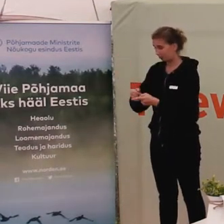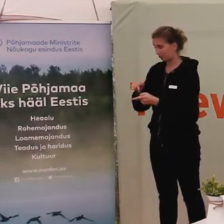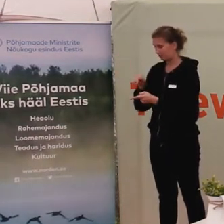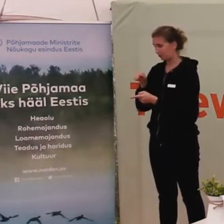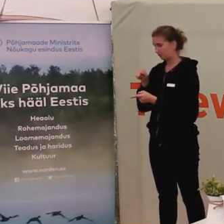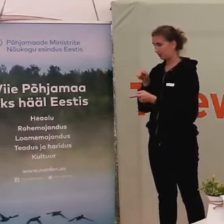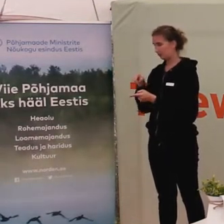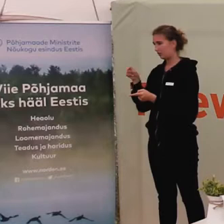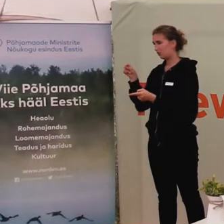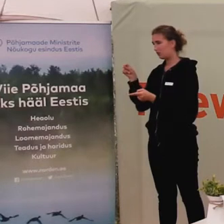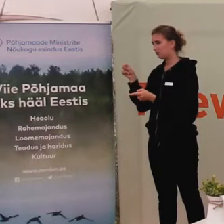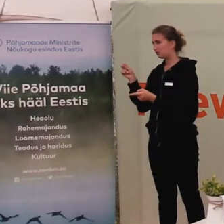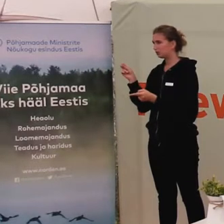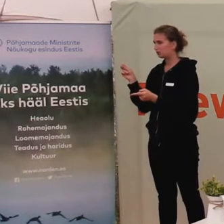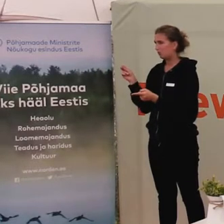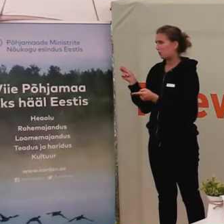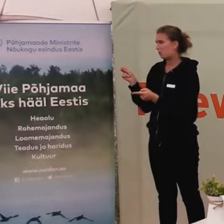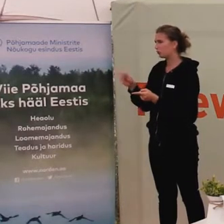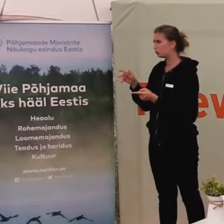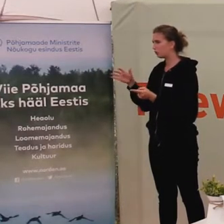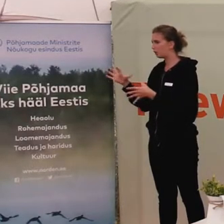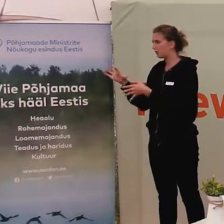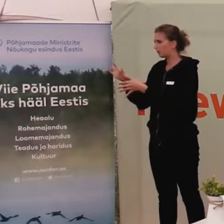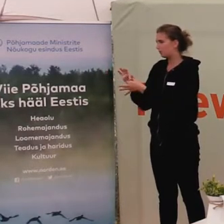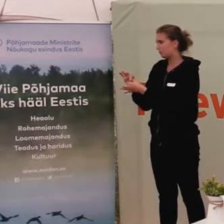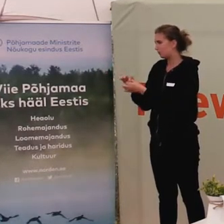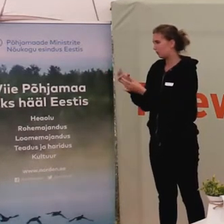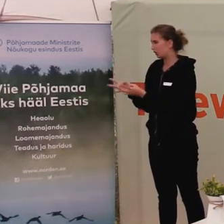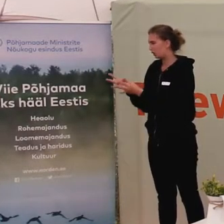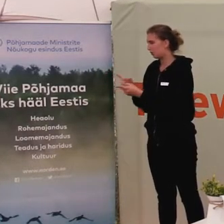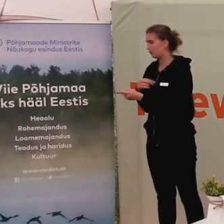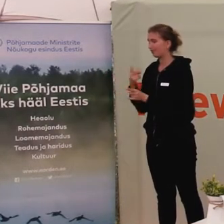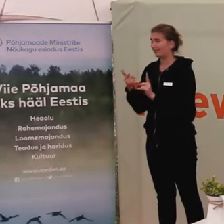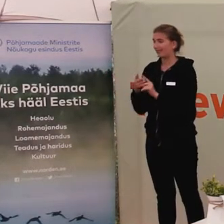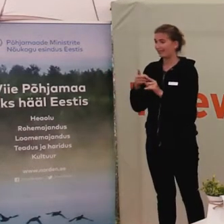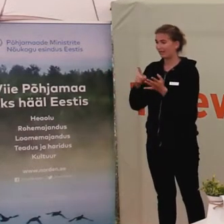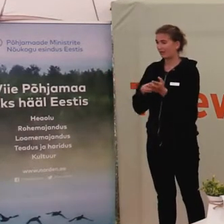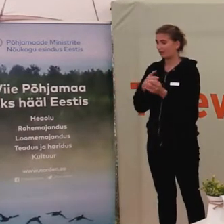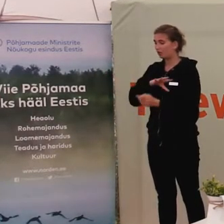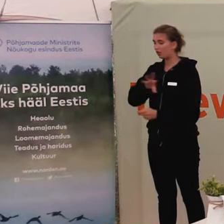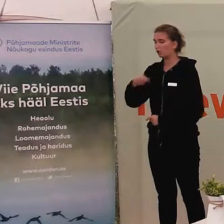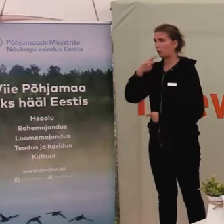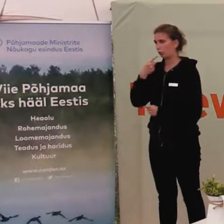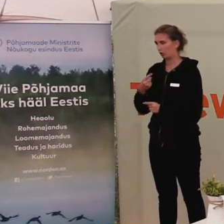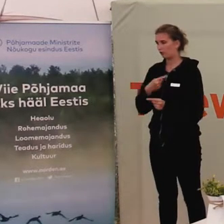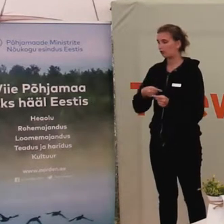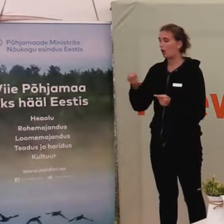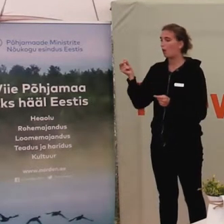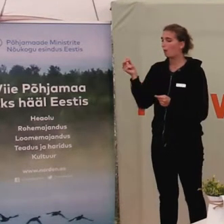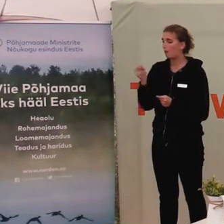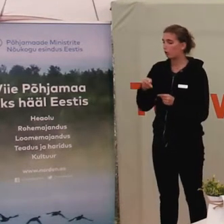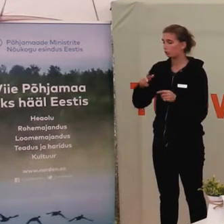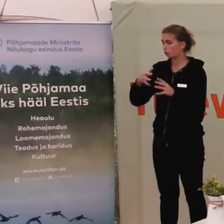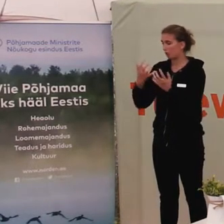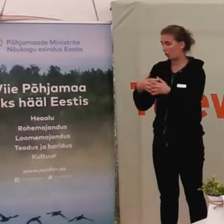cheaper due to taxes. So. And the second thing is, of course, then everybody says that taxing robots